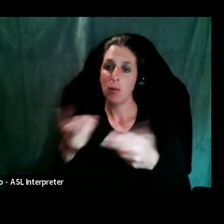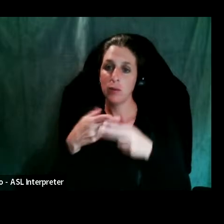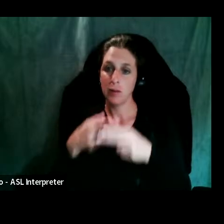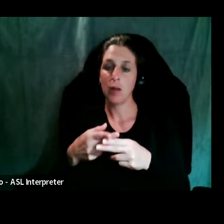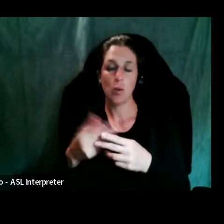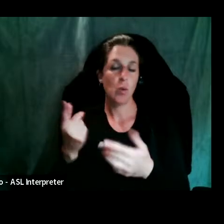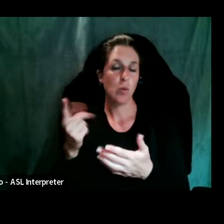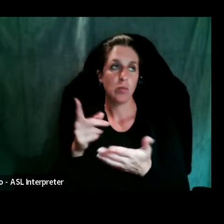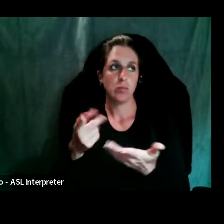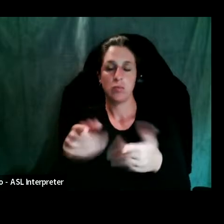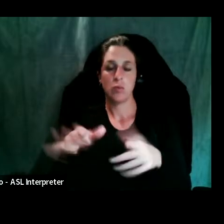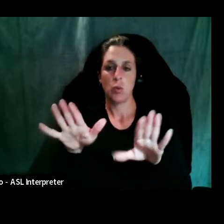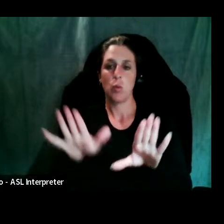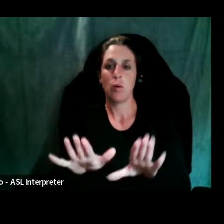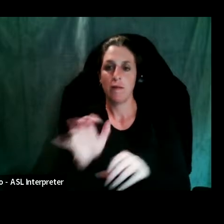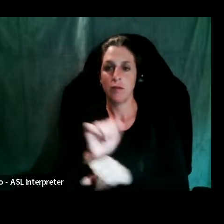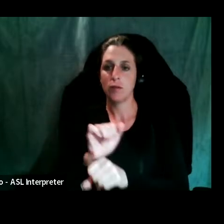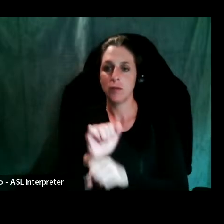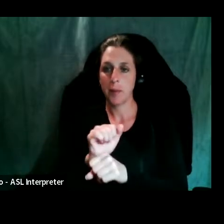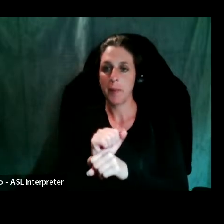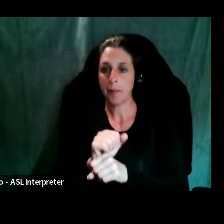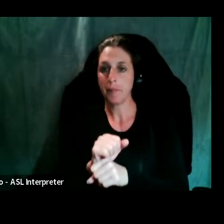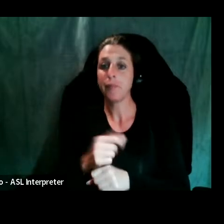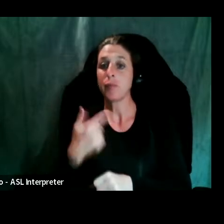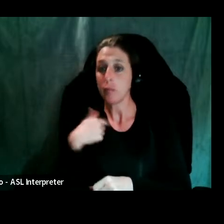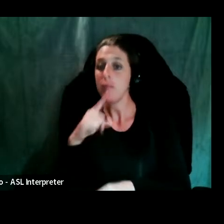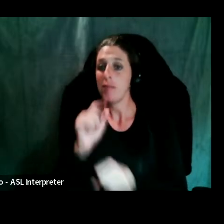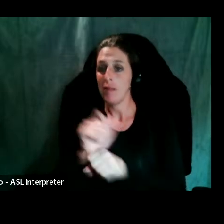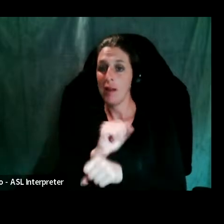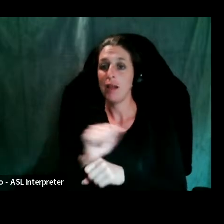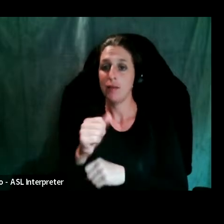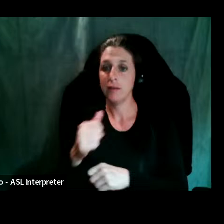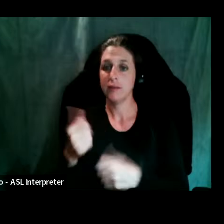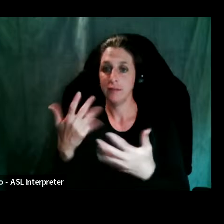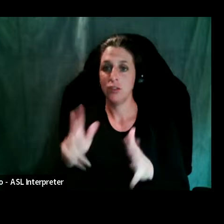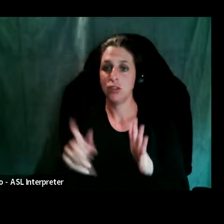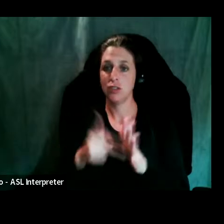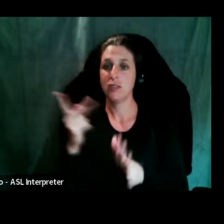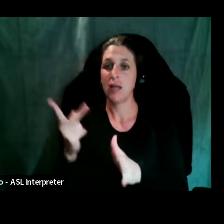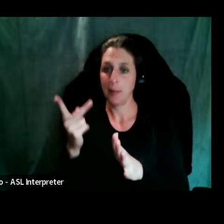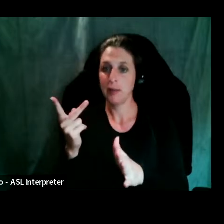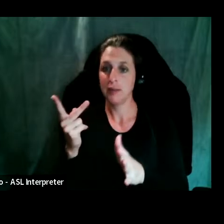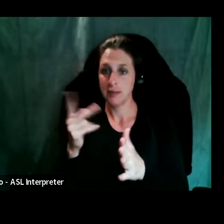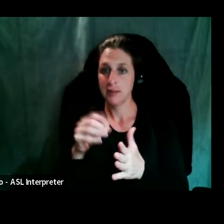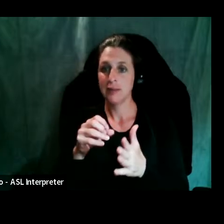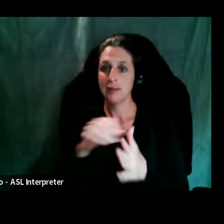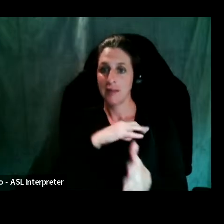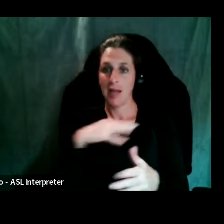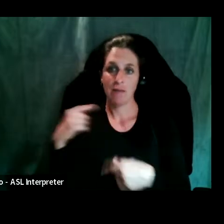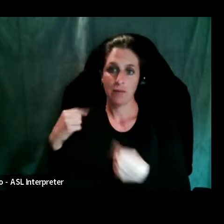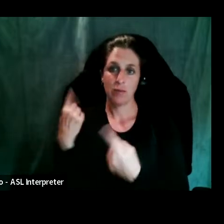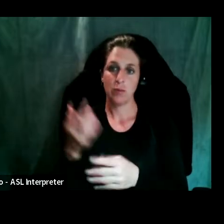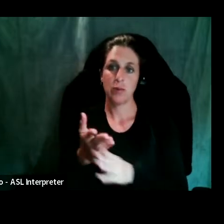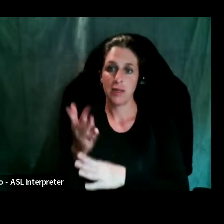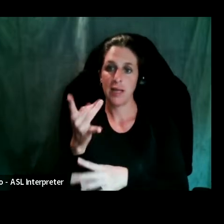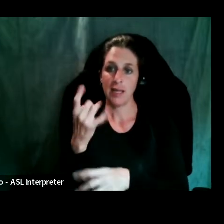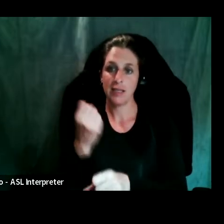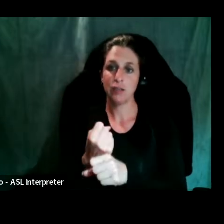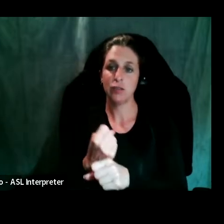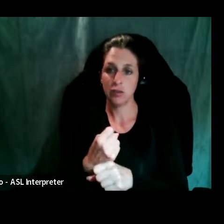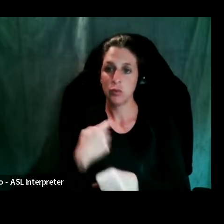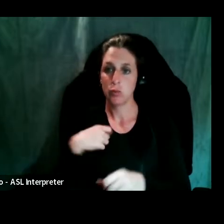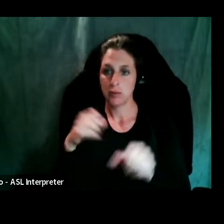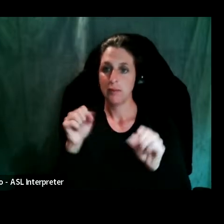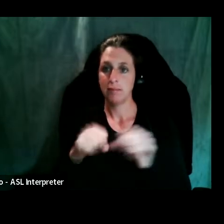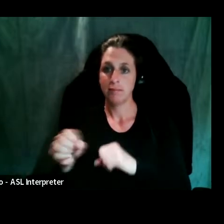wonderful job. Thank you. And we actually have doubled staff over the 8 years. Yes. So we've been able to do that. And I think it's